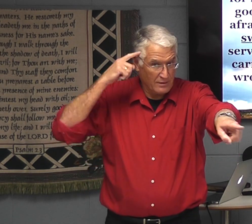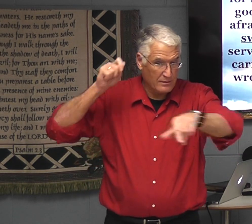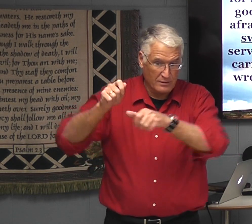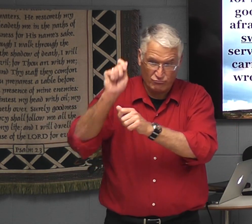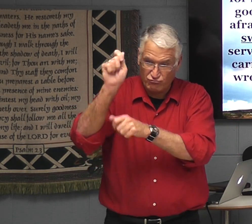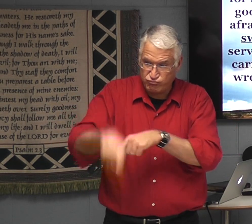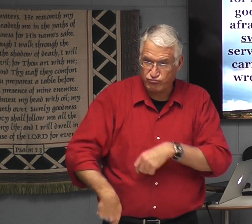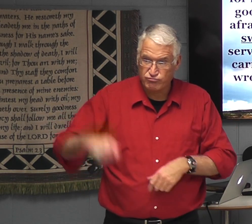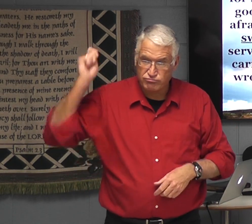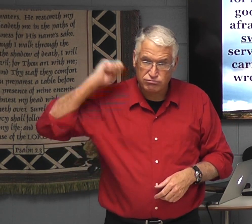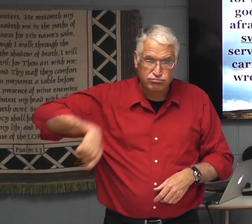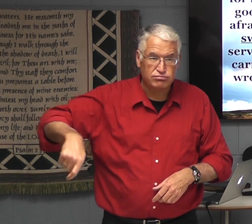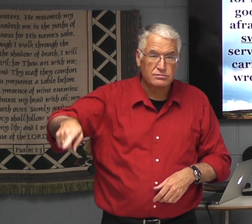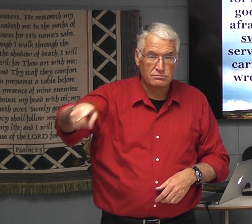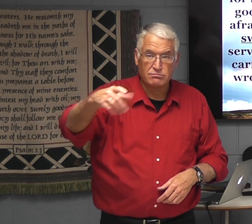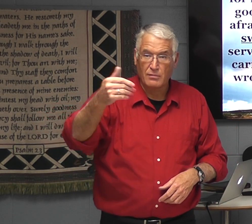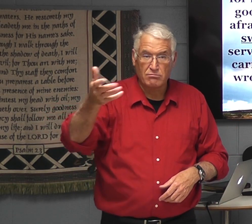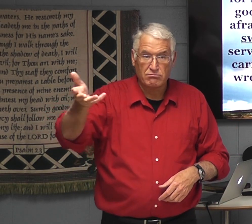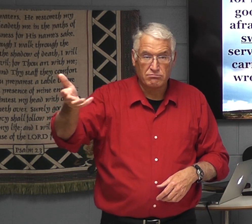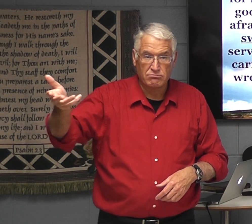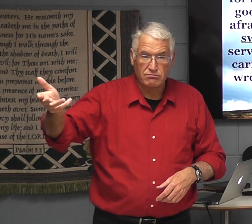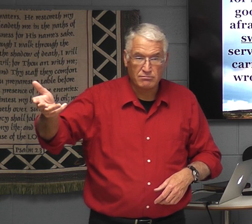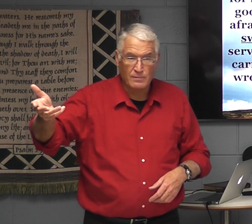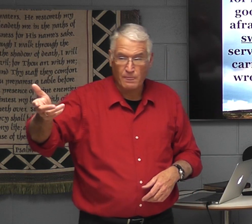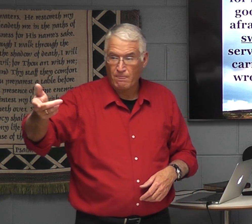So for people to be beheaded, cut their heads off?